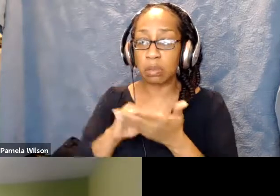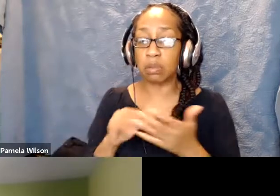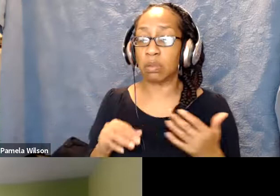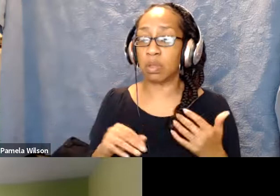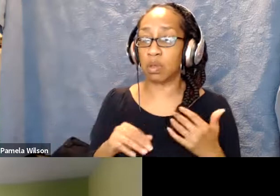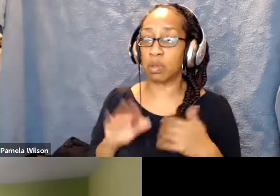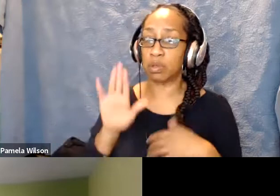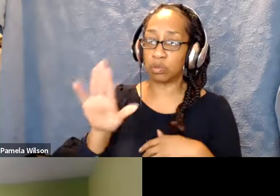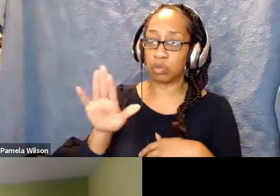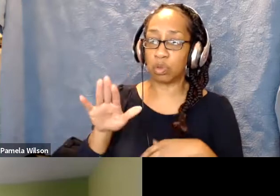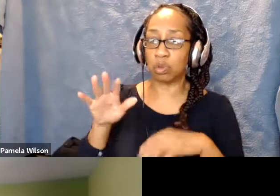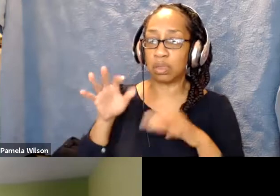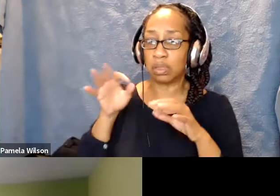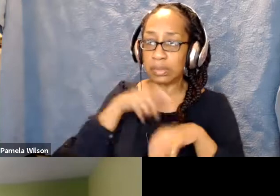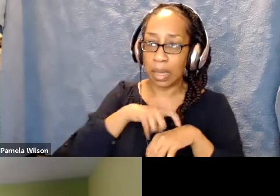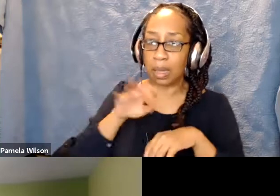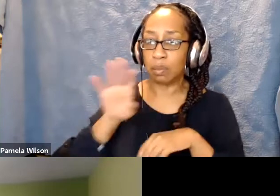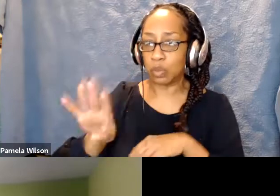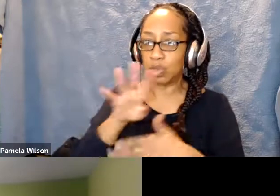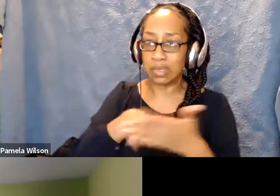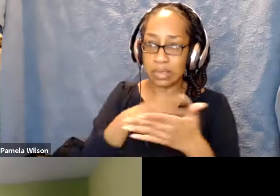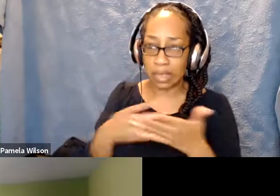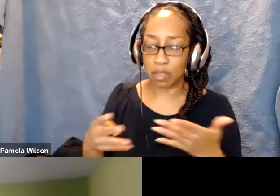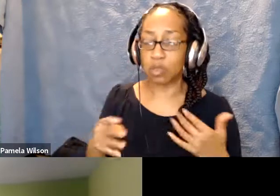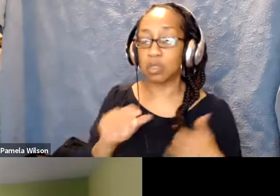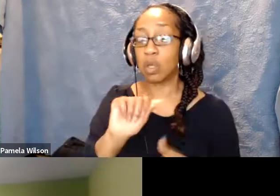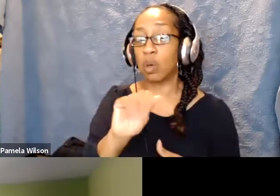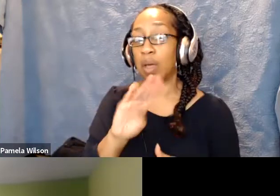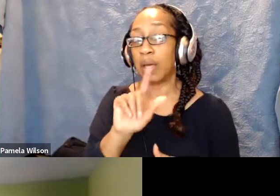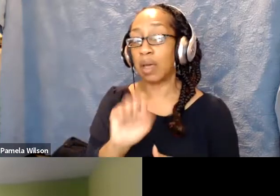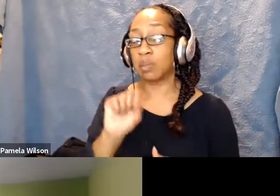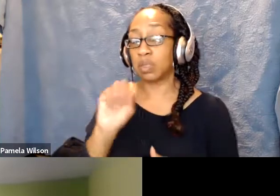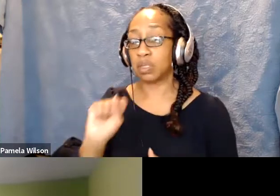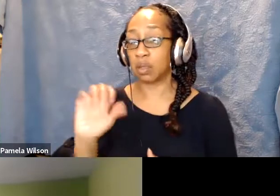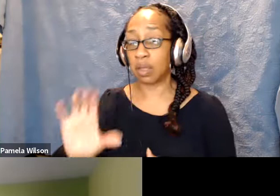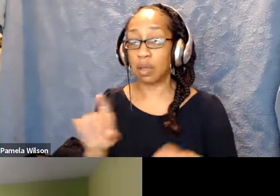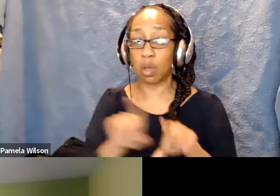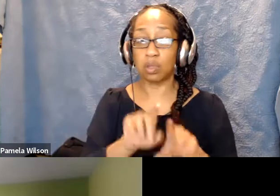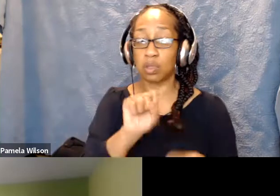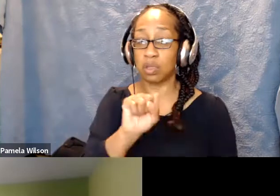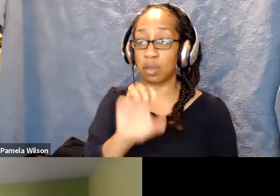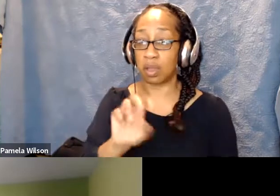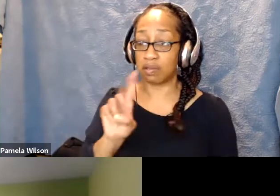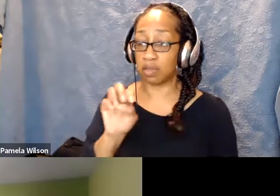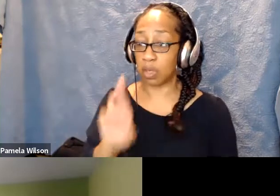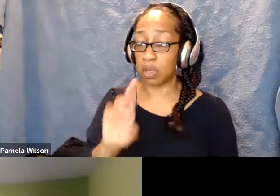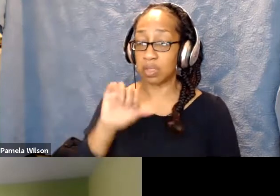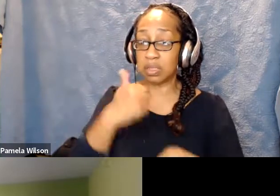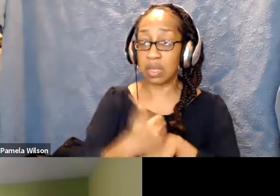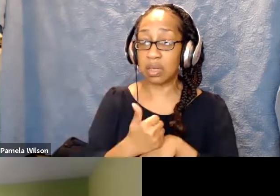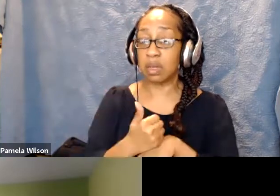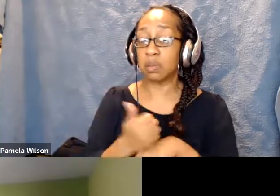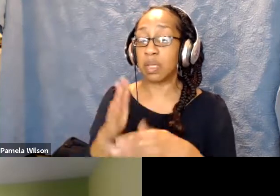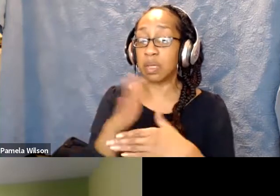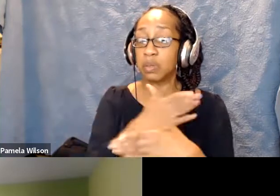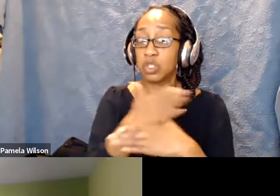are very strong. ABLE South Carolina and South Carolina VR developed a shared data collection tool.